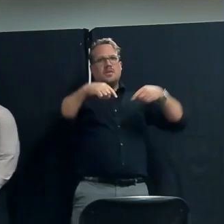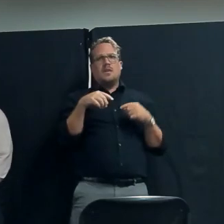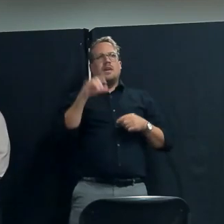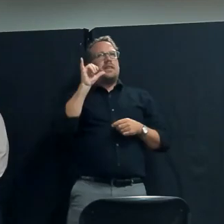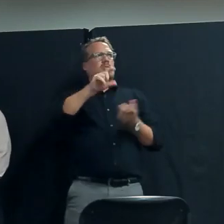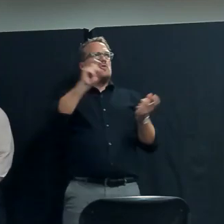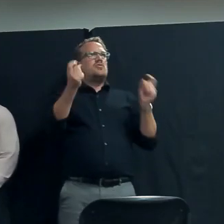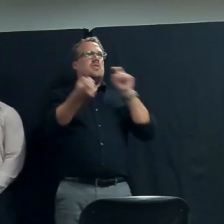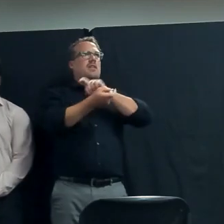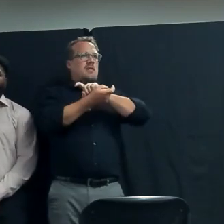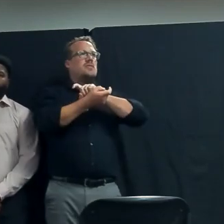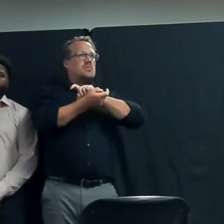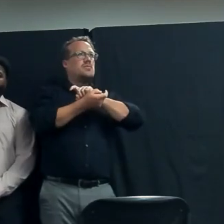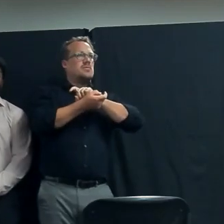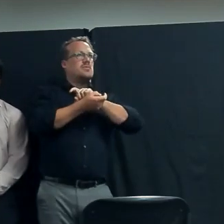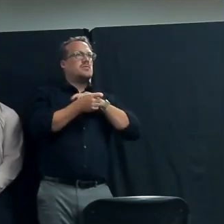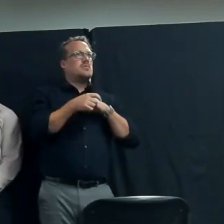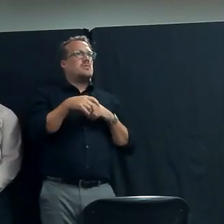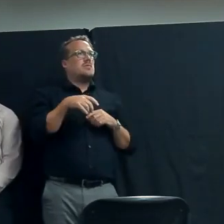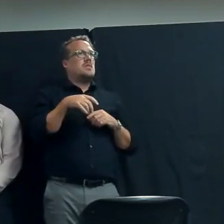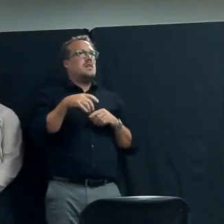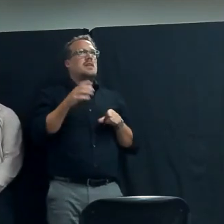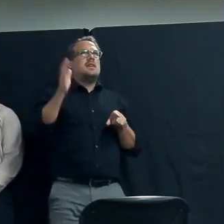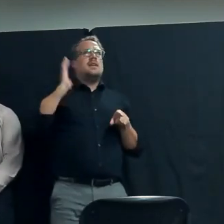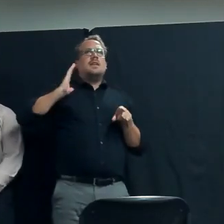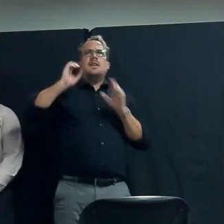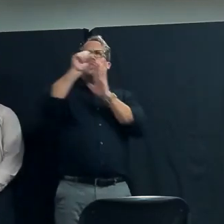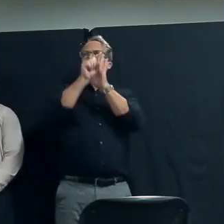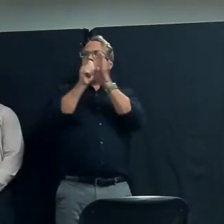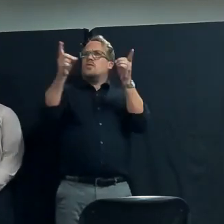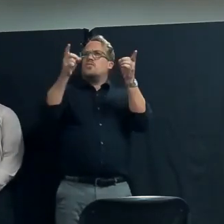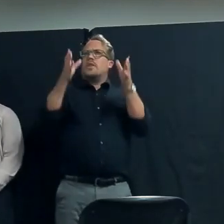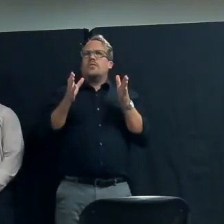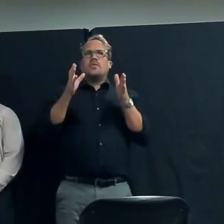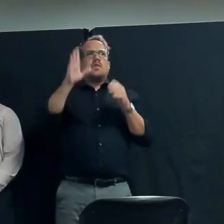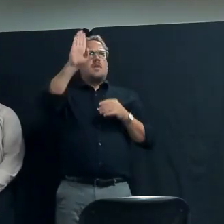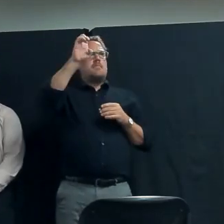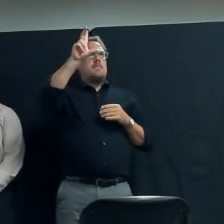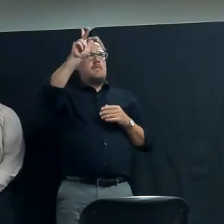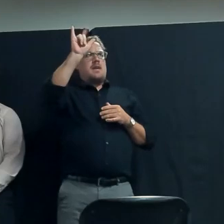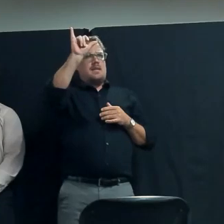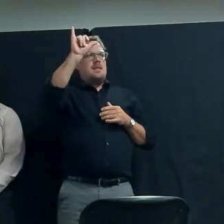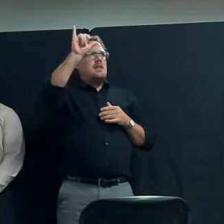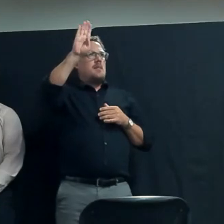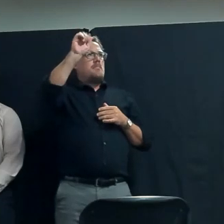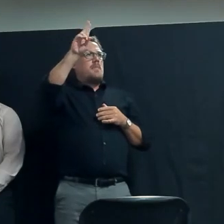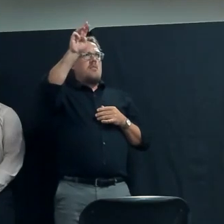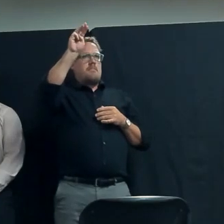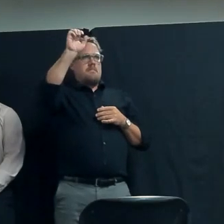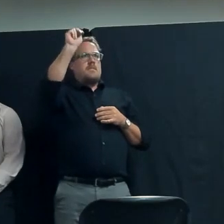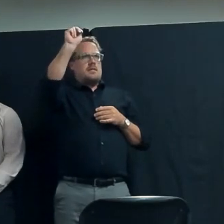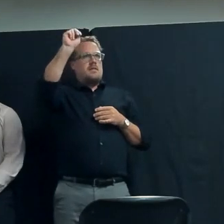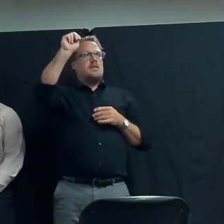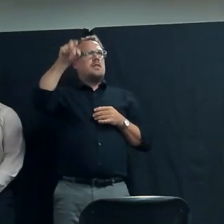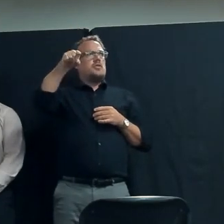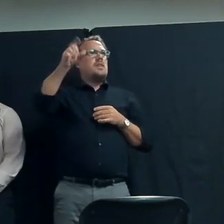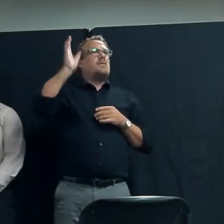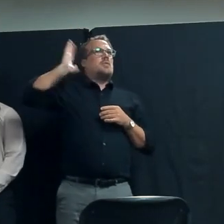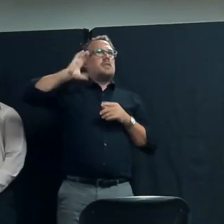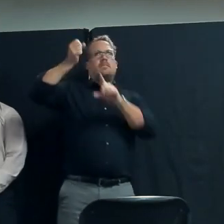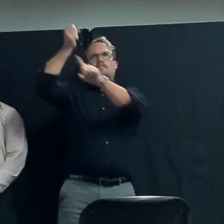was changed when State Director Becky Bowman was in place.